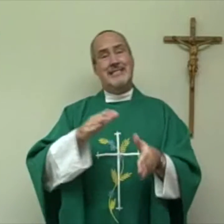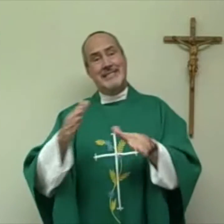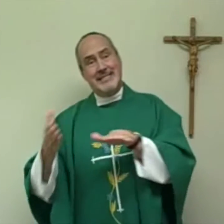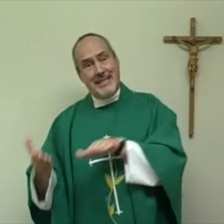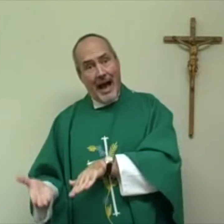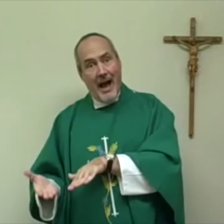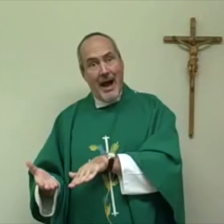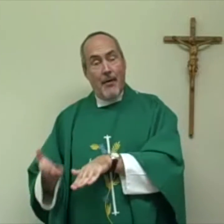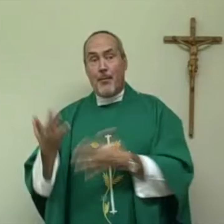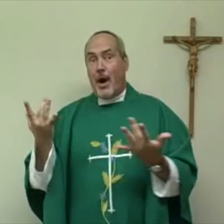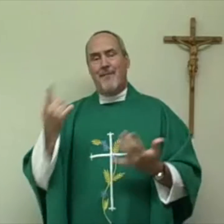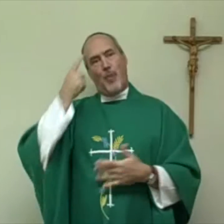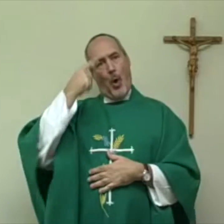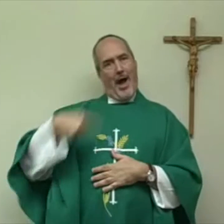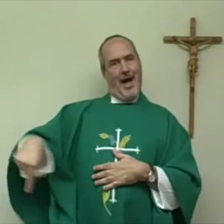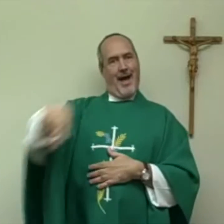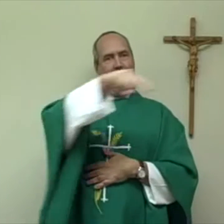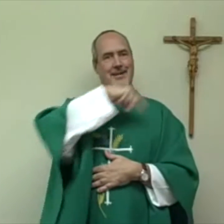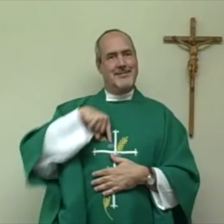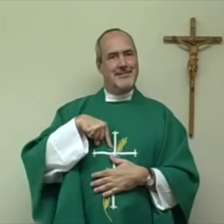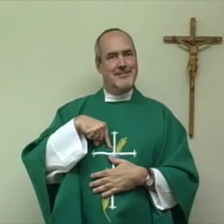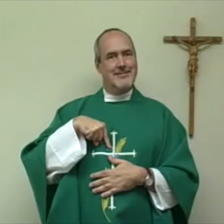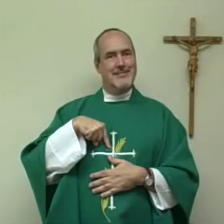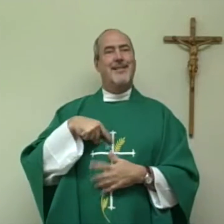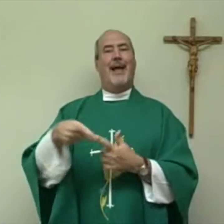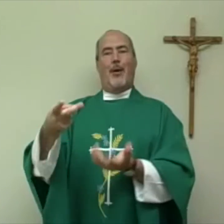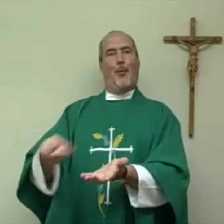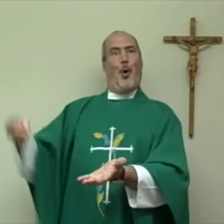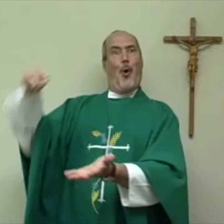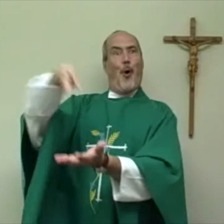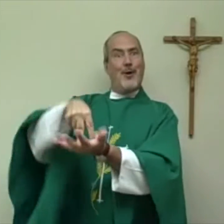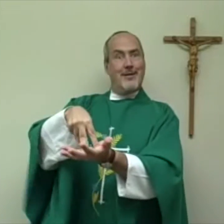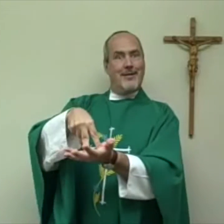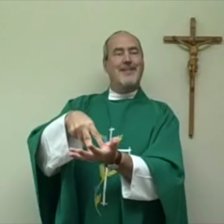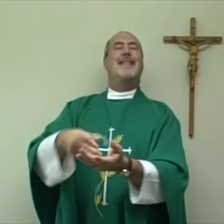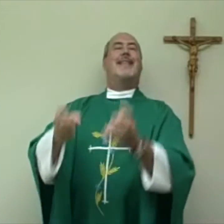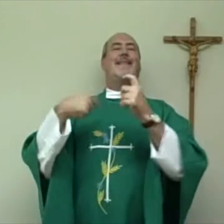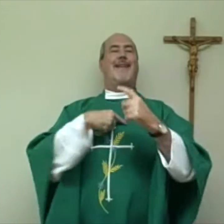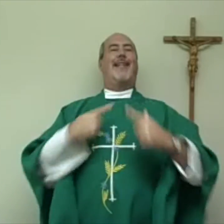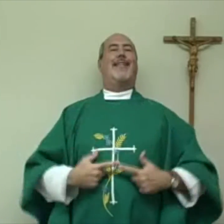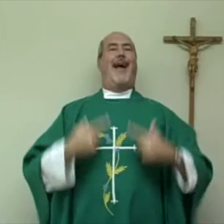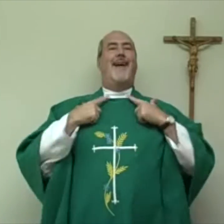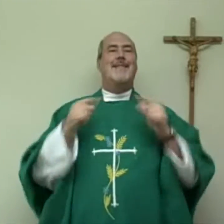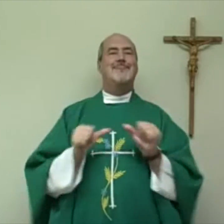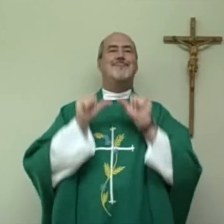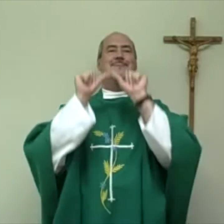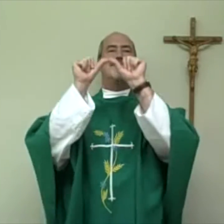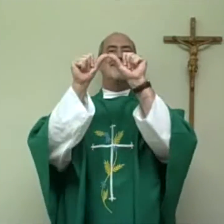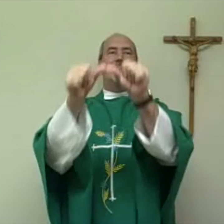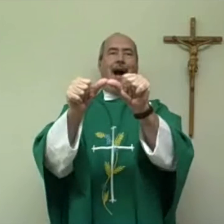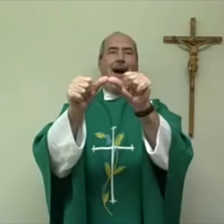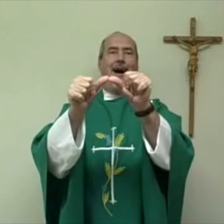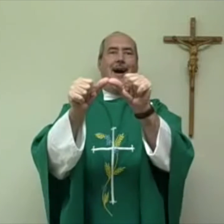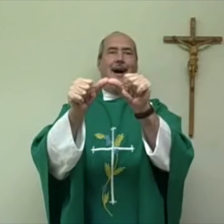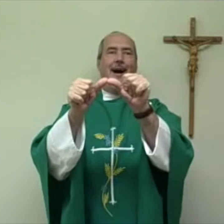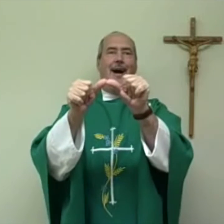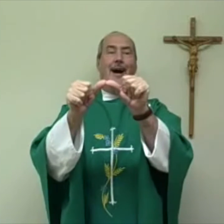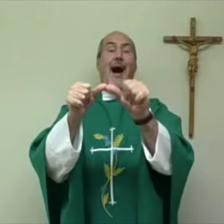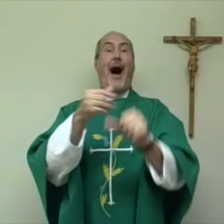suffered and died for us. And then he rose again, giving us everlasting life.